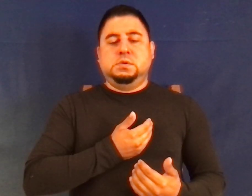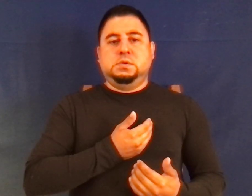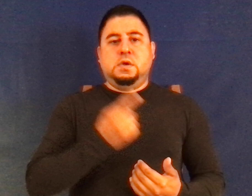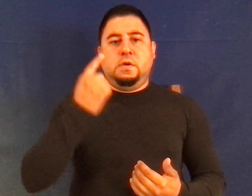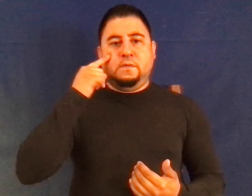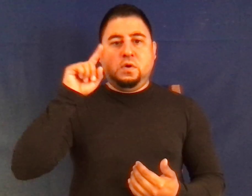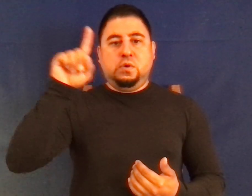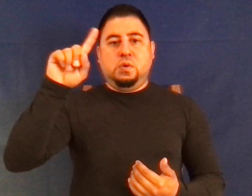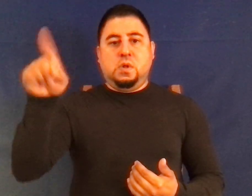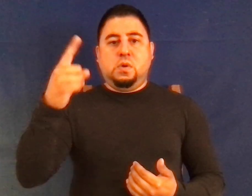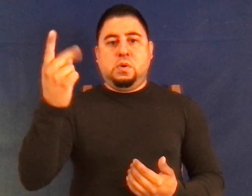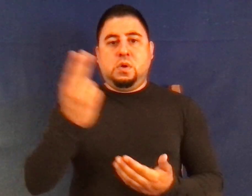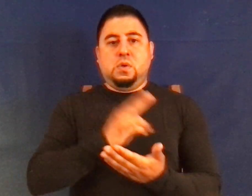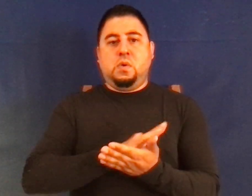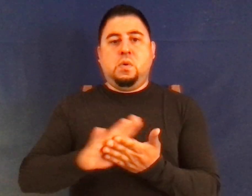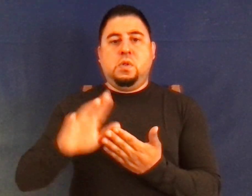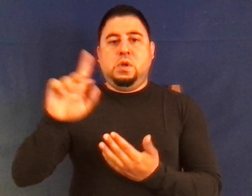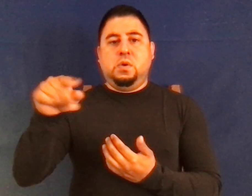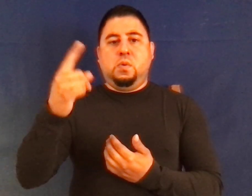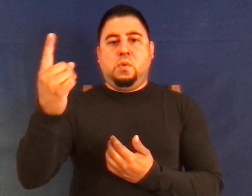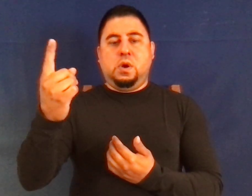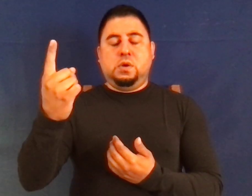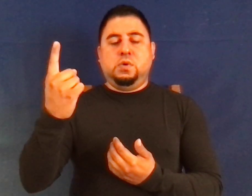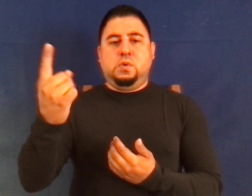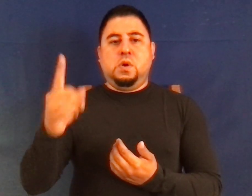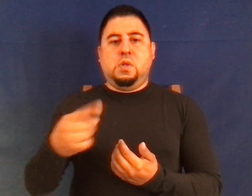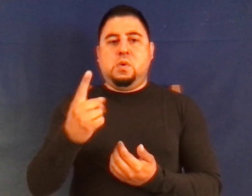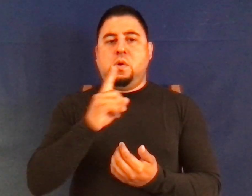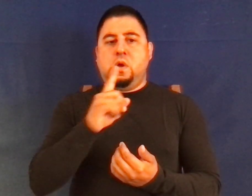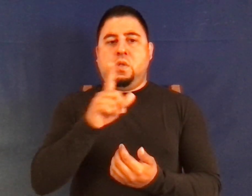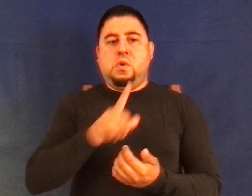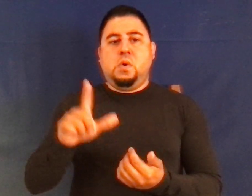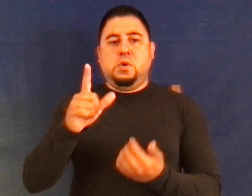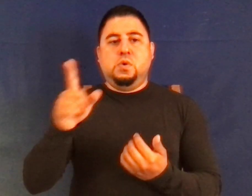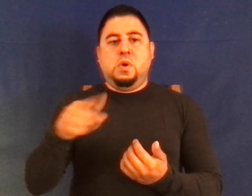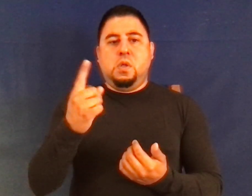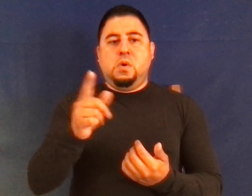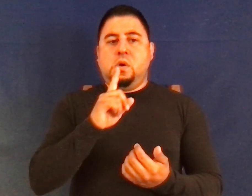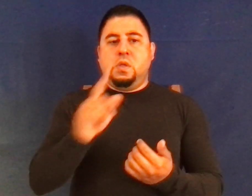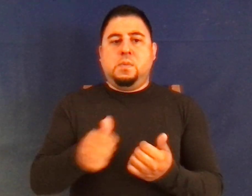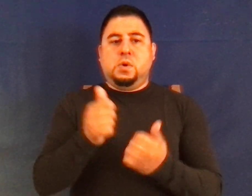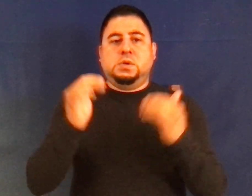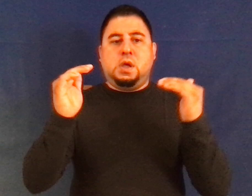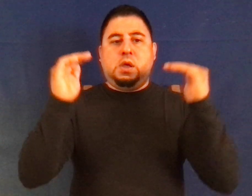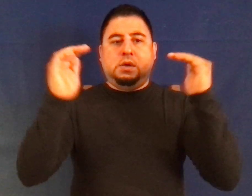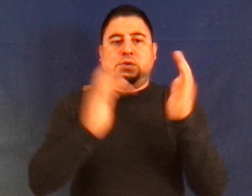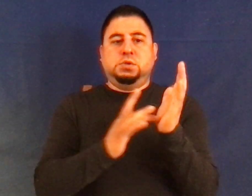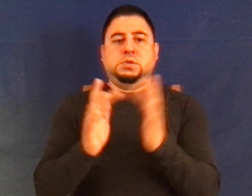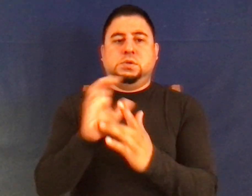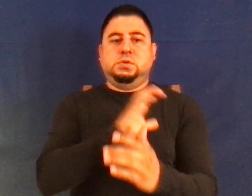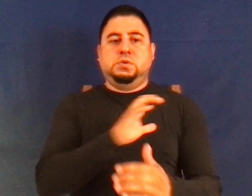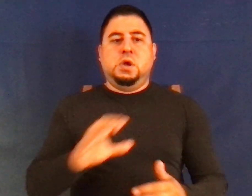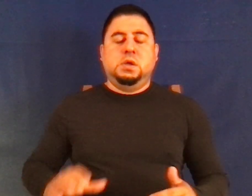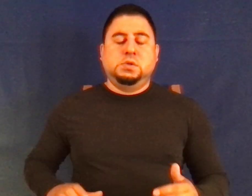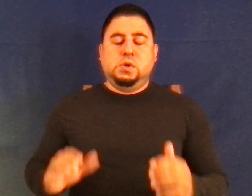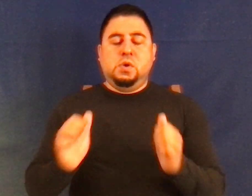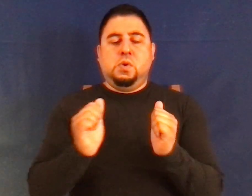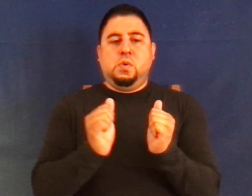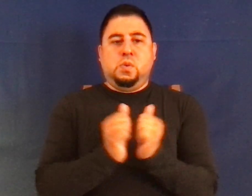you alone are the Holy One, you alone are the Lord, you alone are the Most High, Jesus Christ, with the